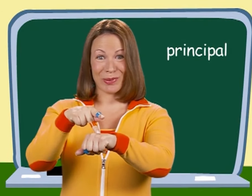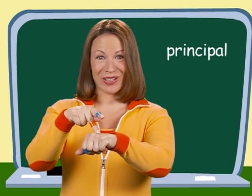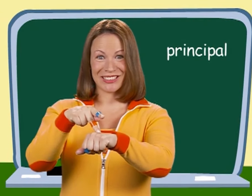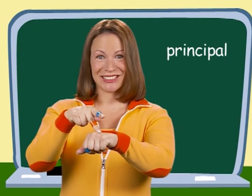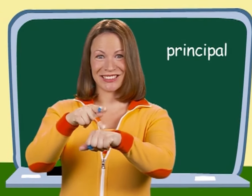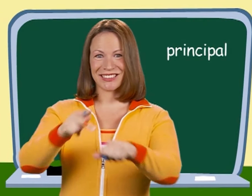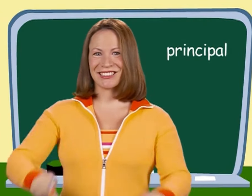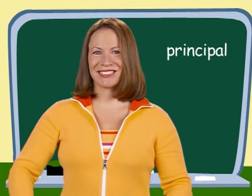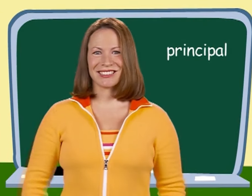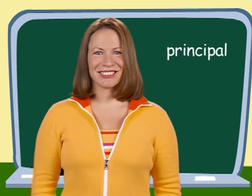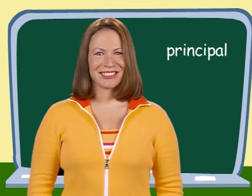Principal.